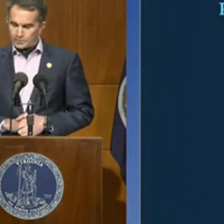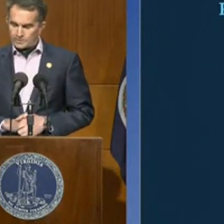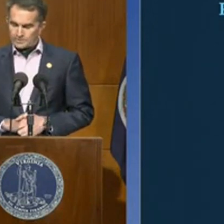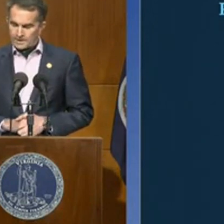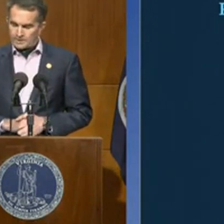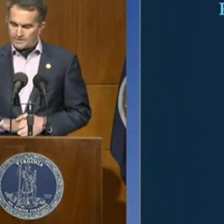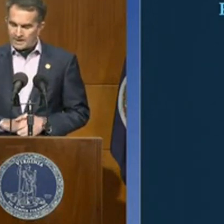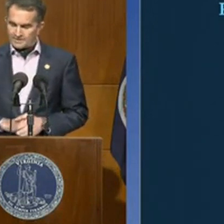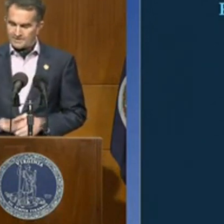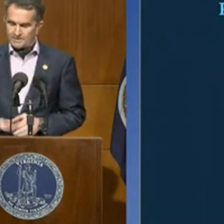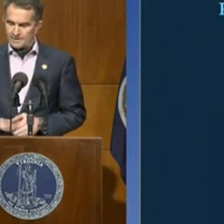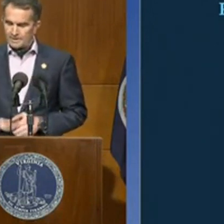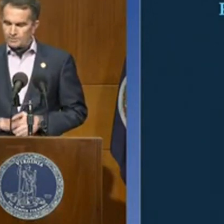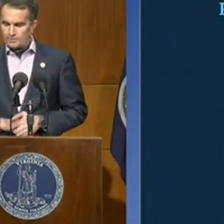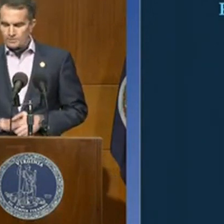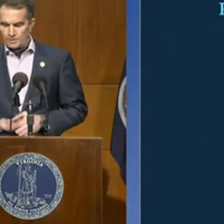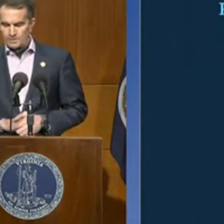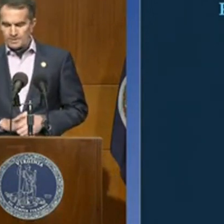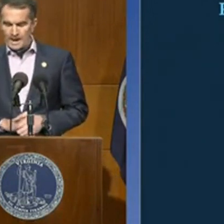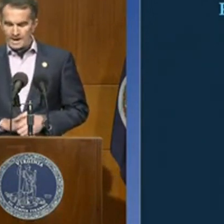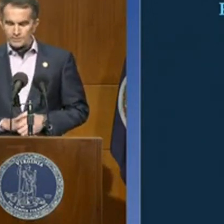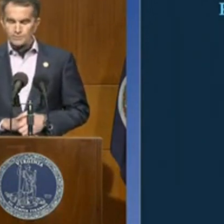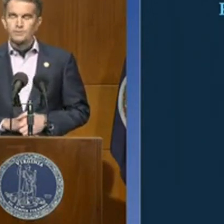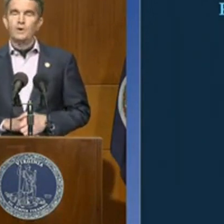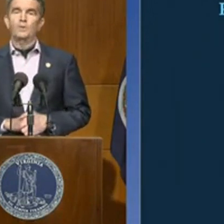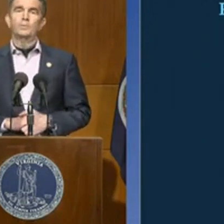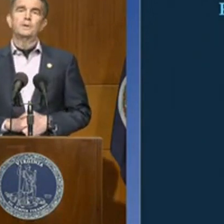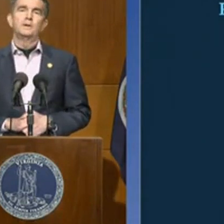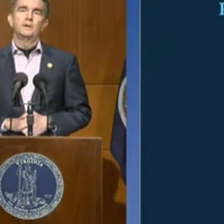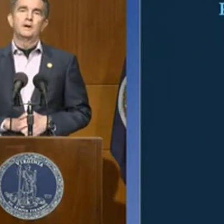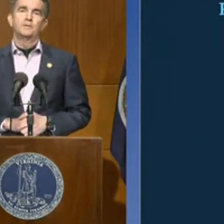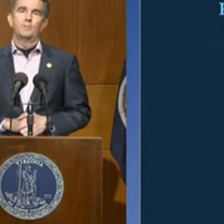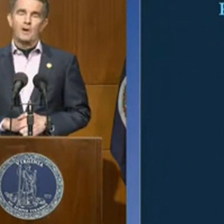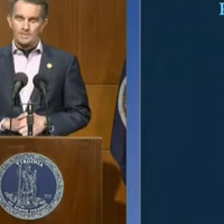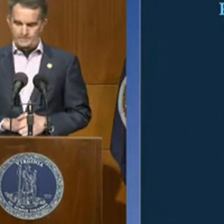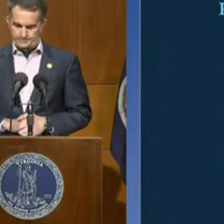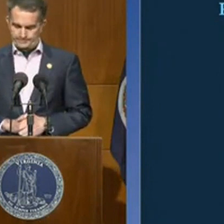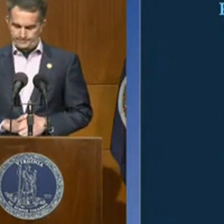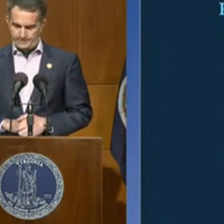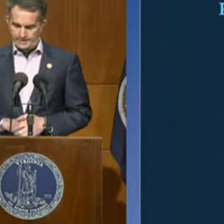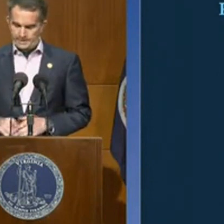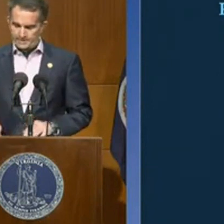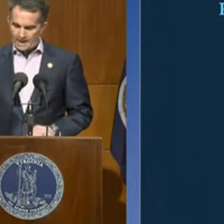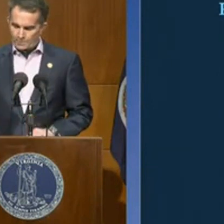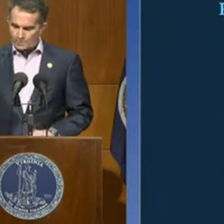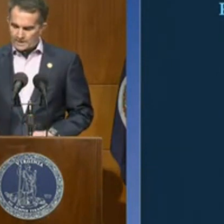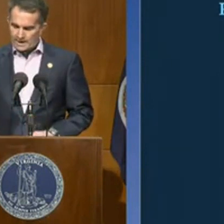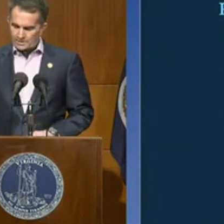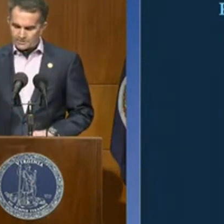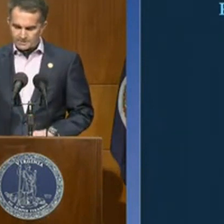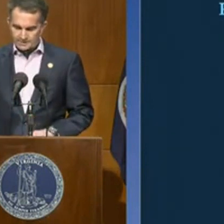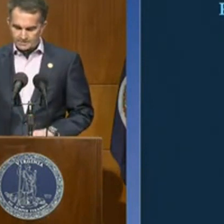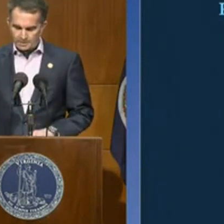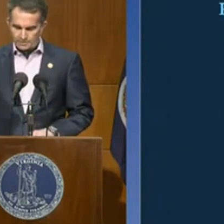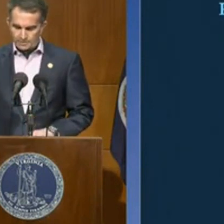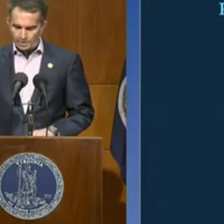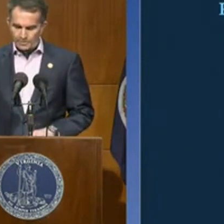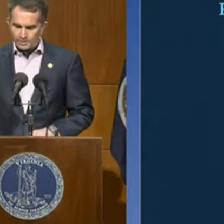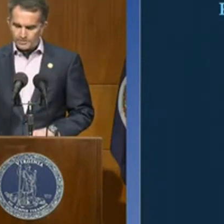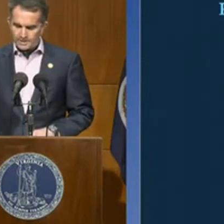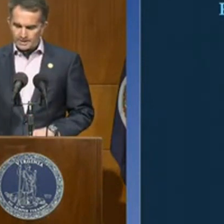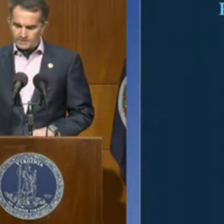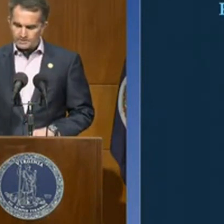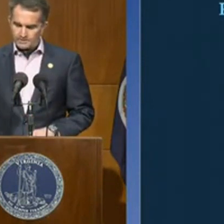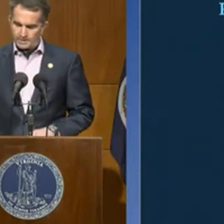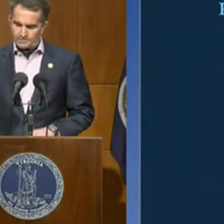wider scale testing to determine the actual scope of the problem. That will allow us to take the most